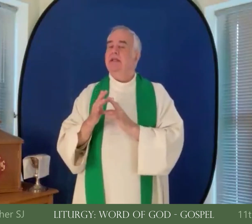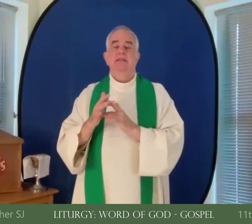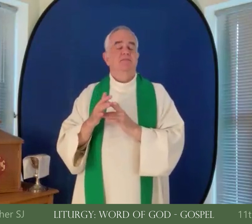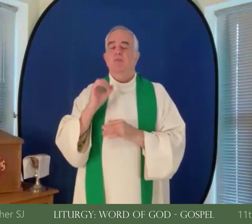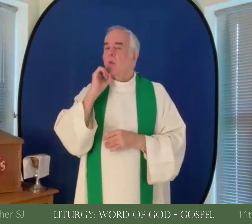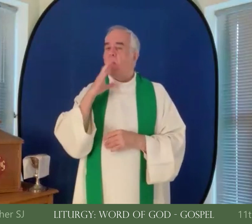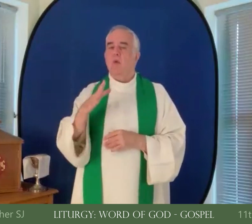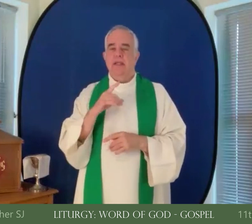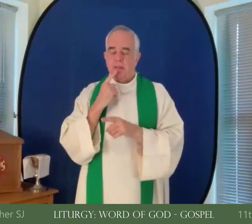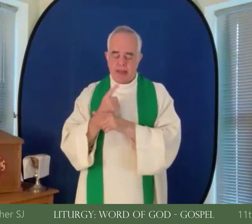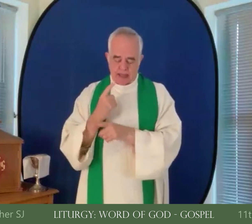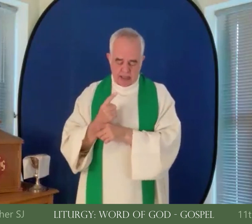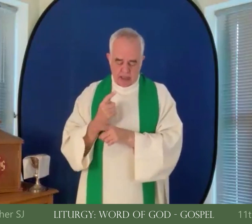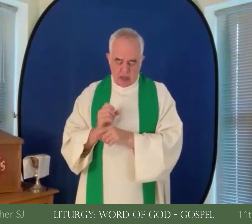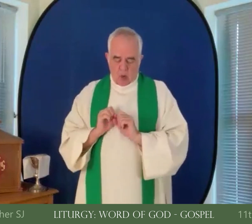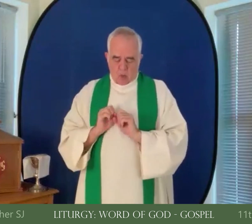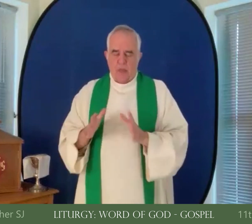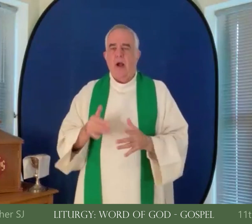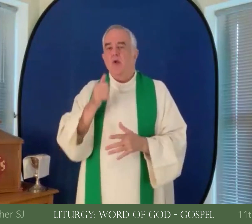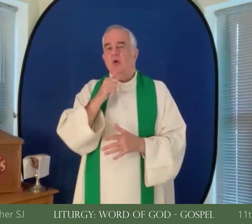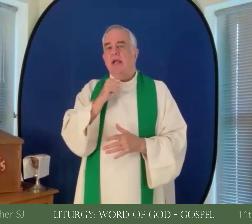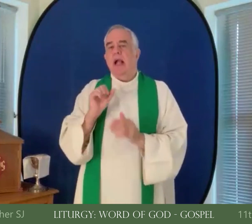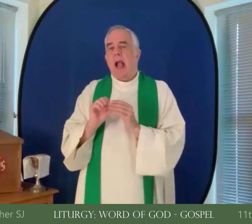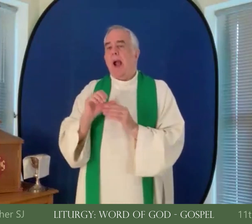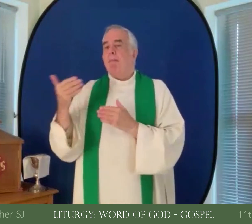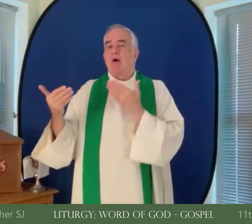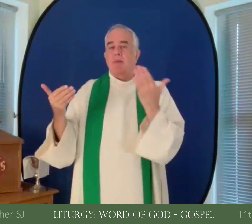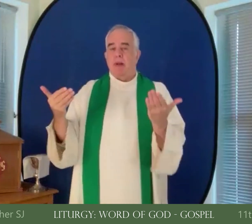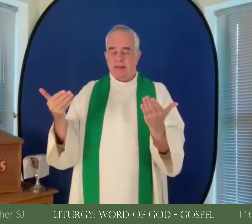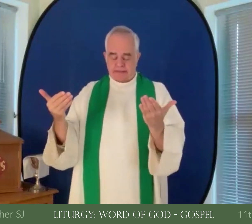Jesus wouldn't speak without using parables.